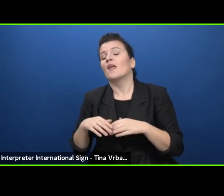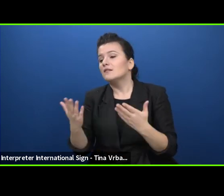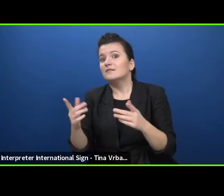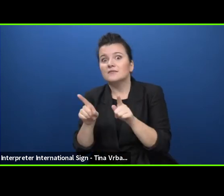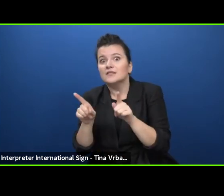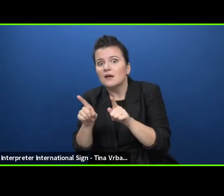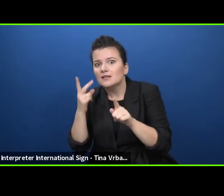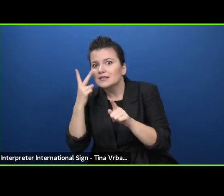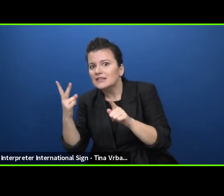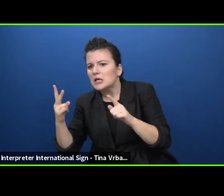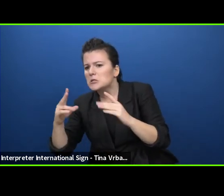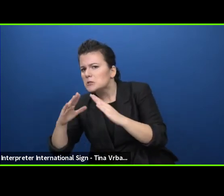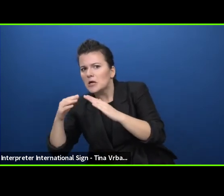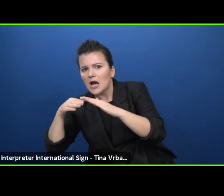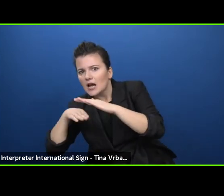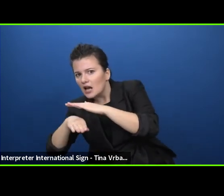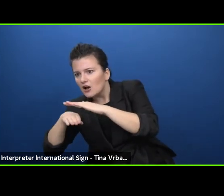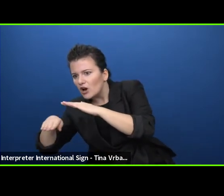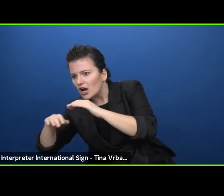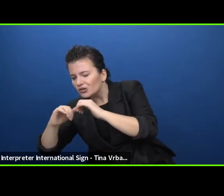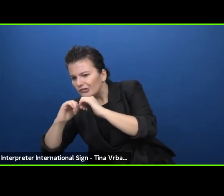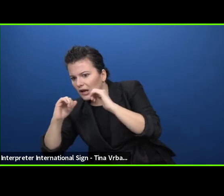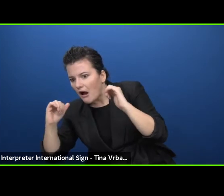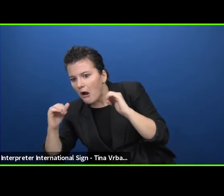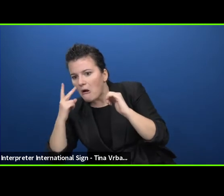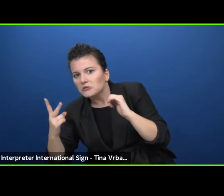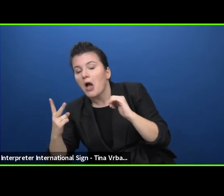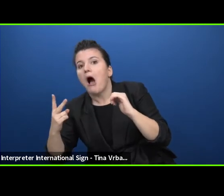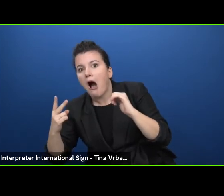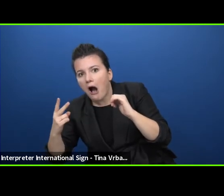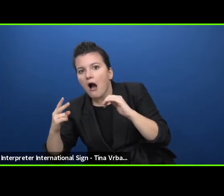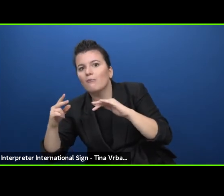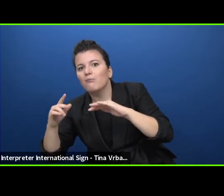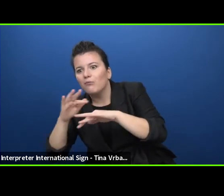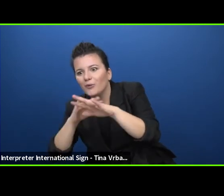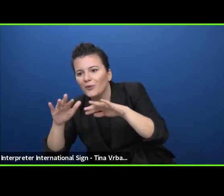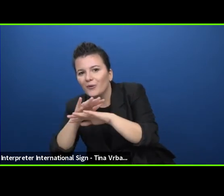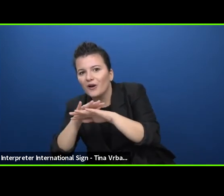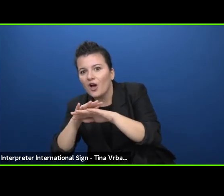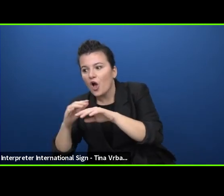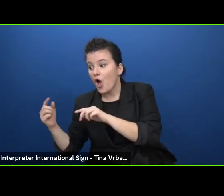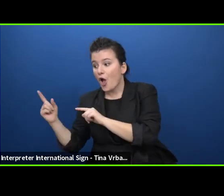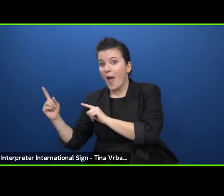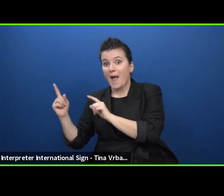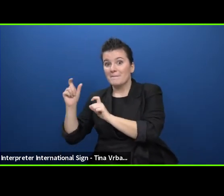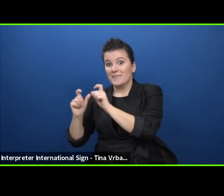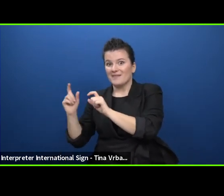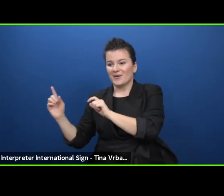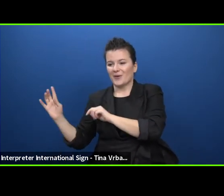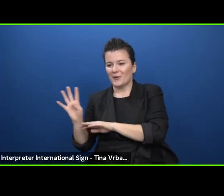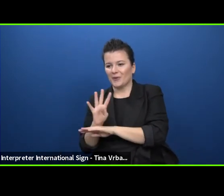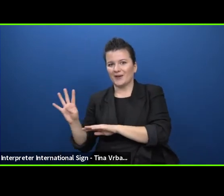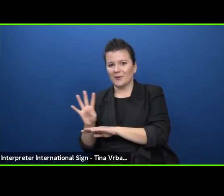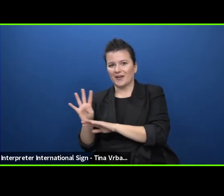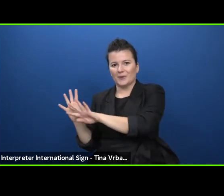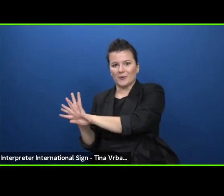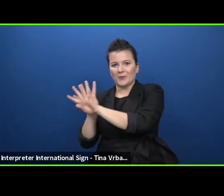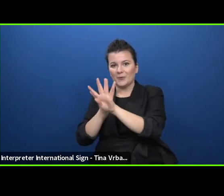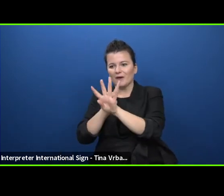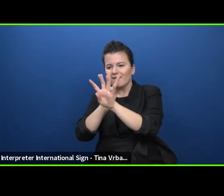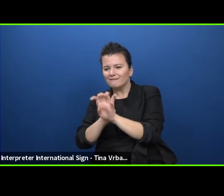dancers stretch their limbs. Audiences find their way through cars, lifts, and